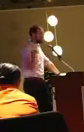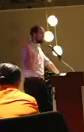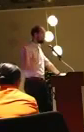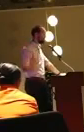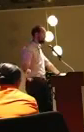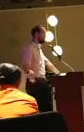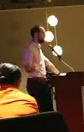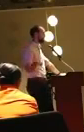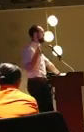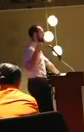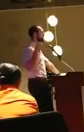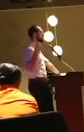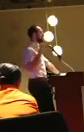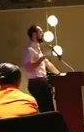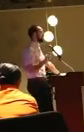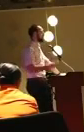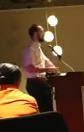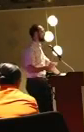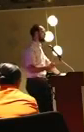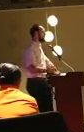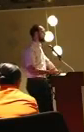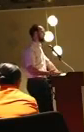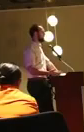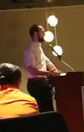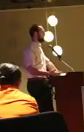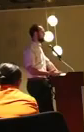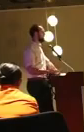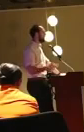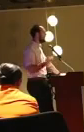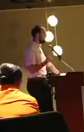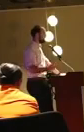reduction, as I said, internally, IRC are always working